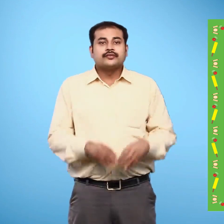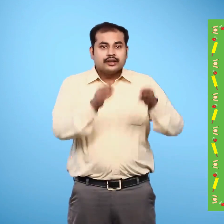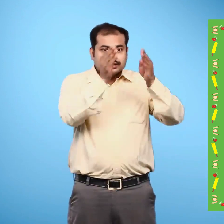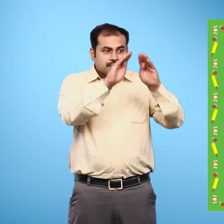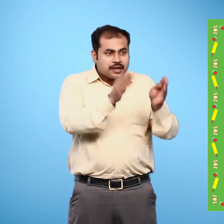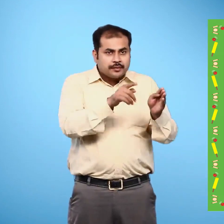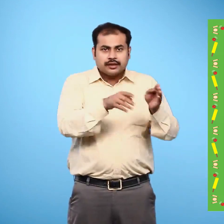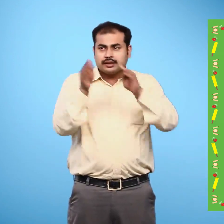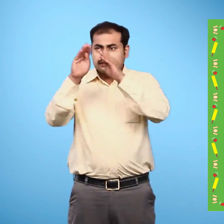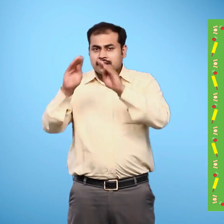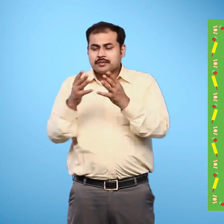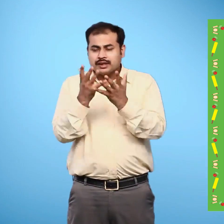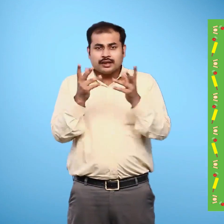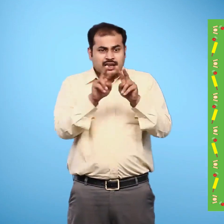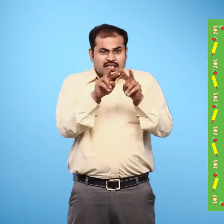And which cannot be.